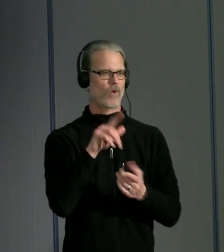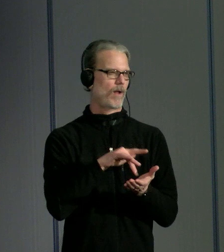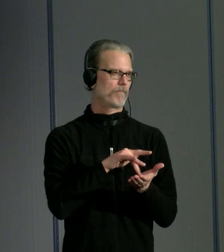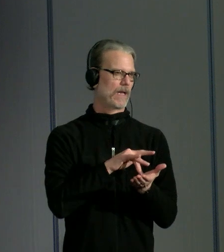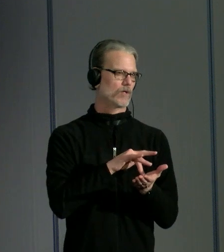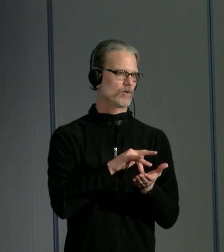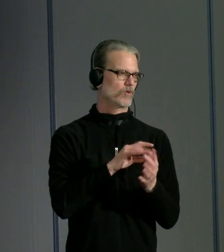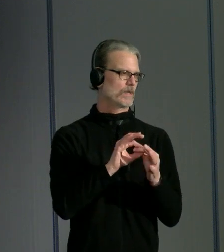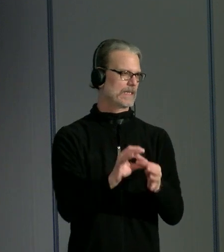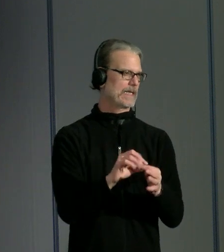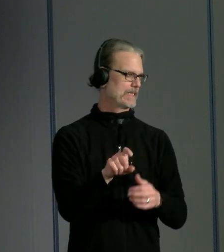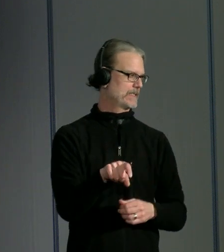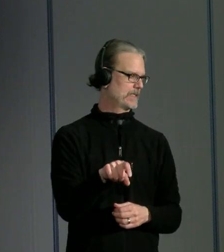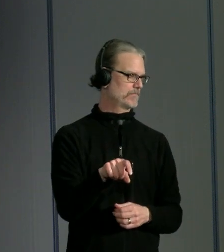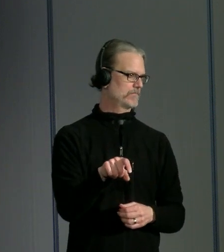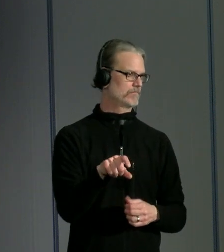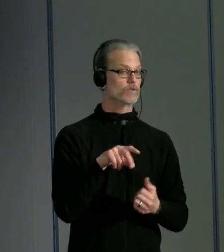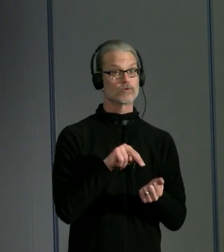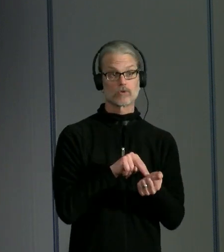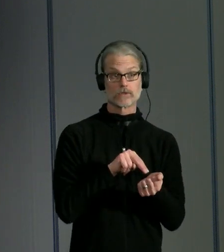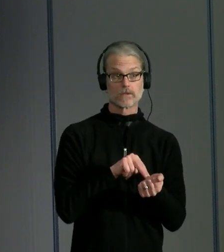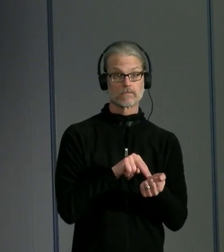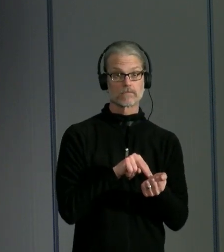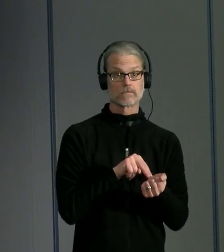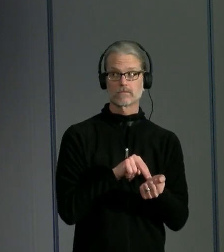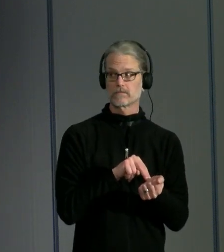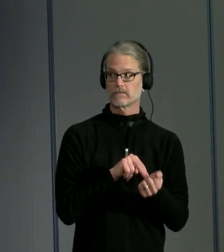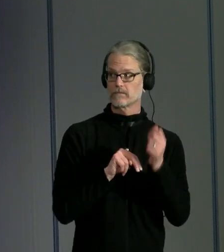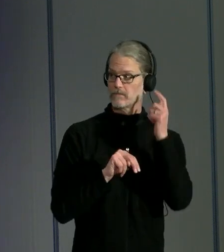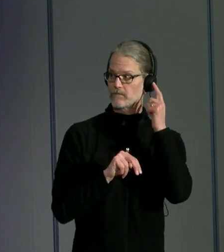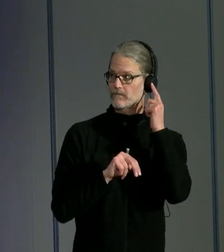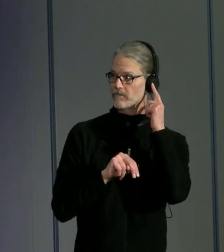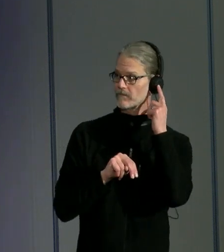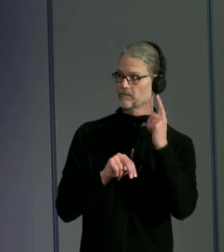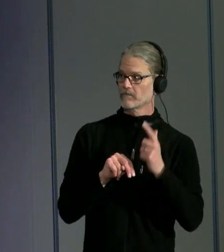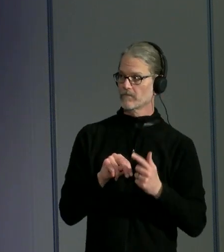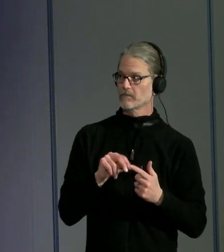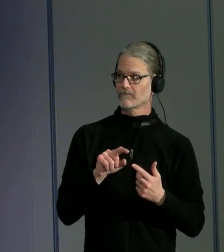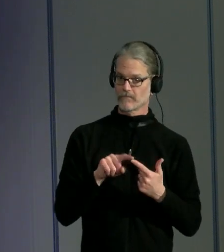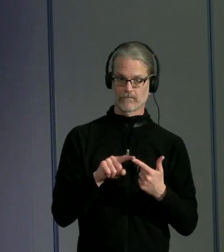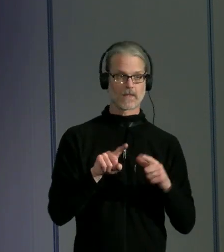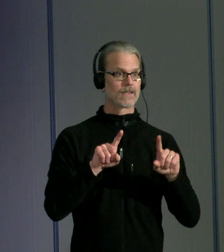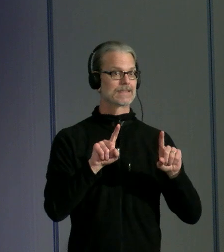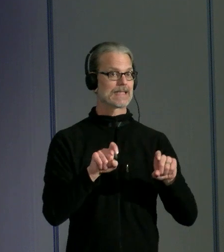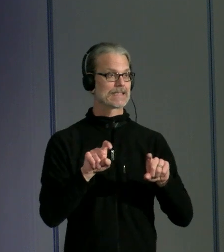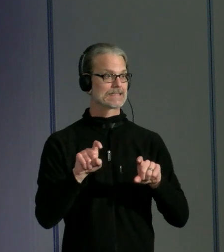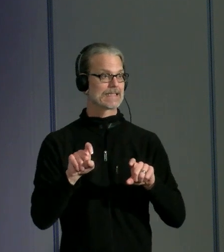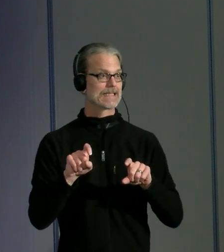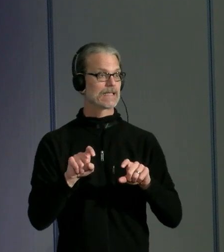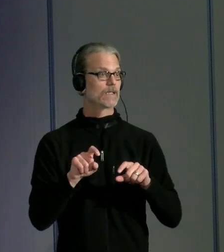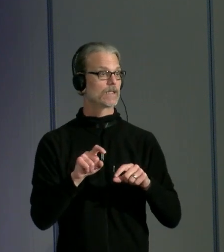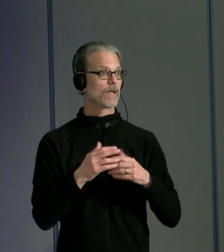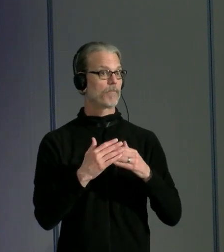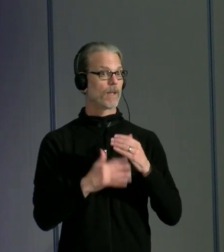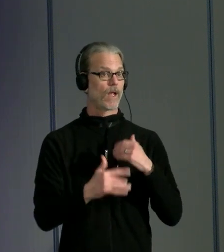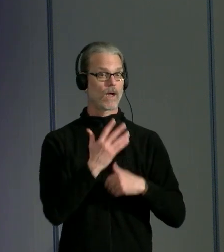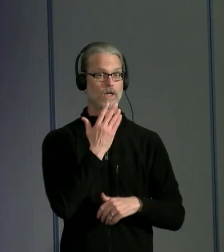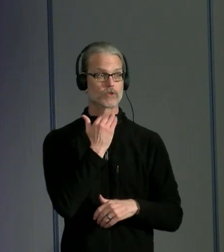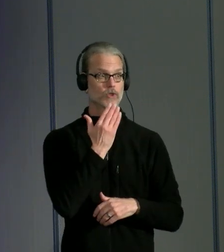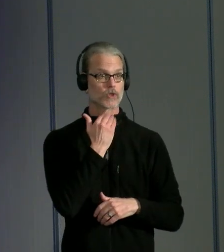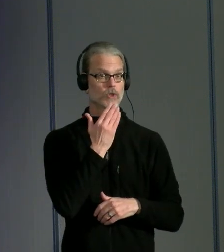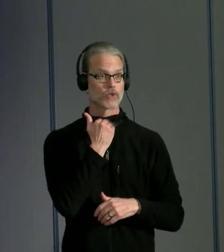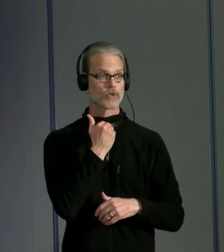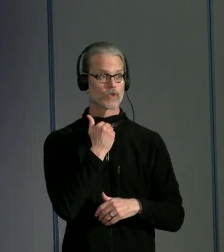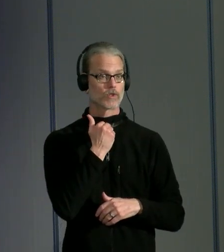need, whether nursing, administering an injectable, testing one's blood sugar. And it's good if